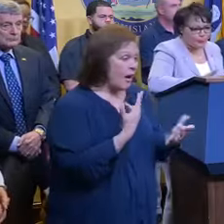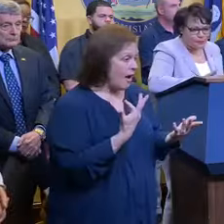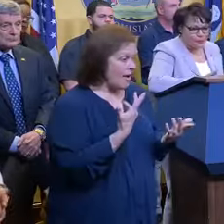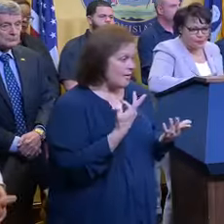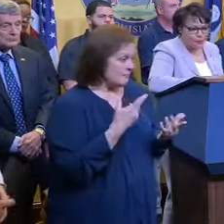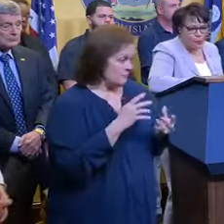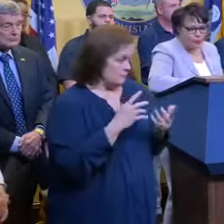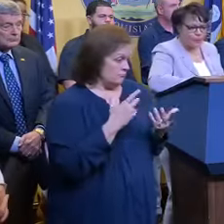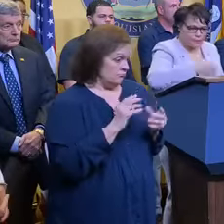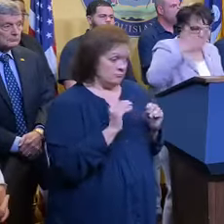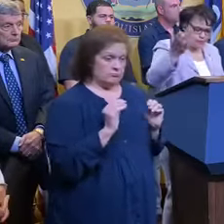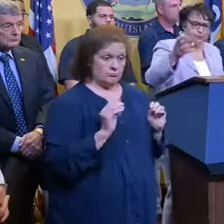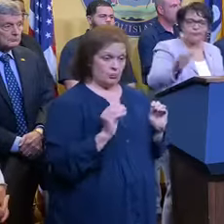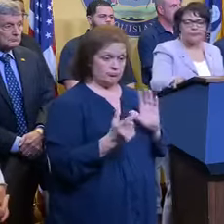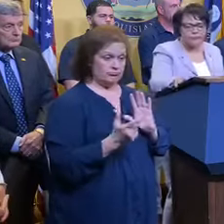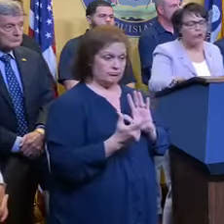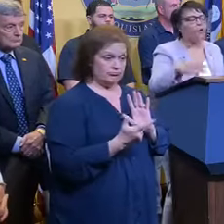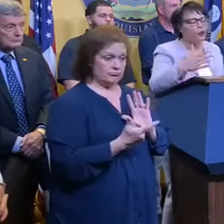no